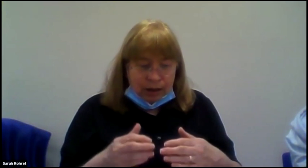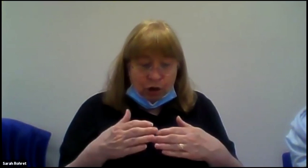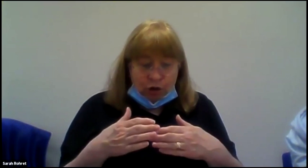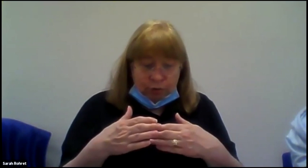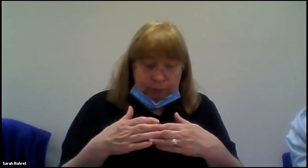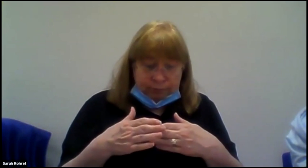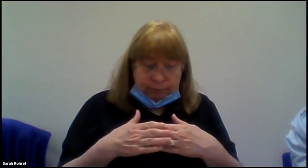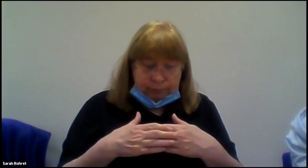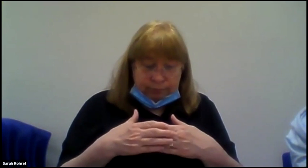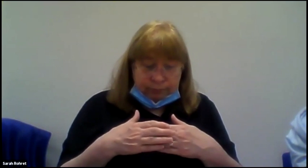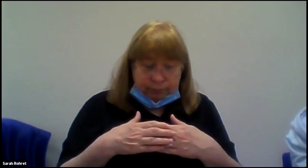Near.